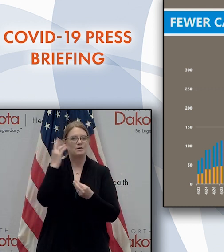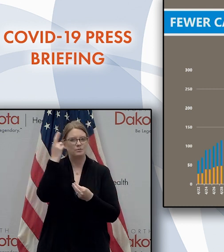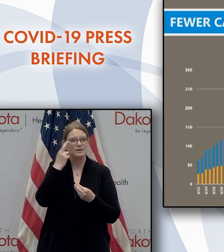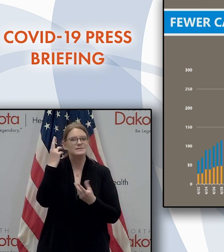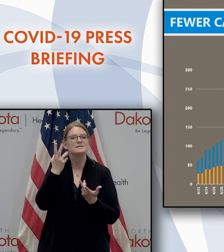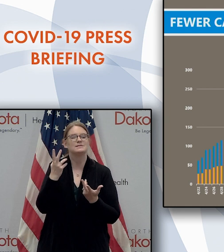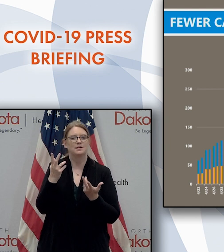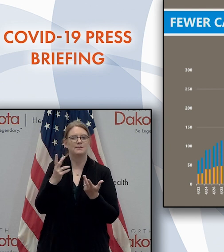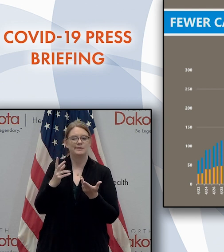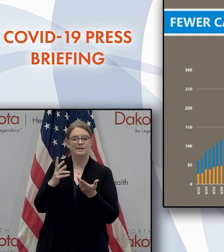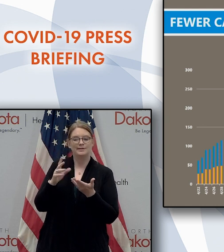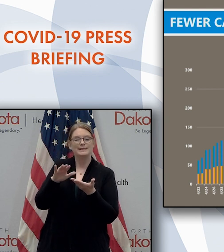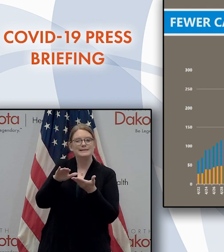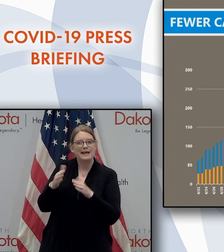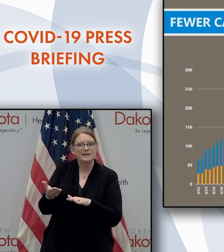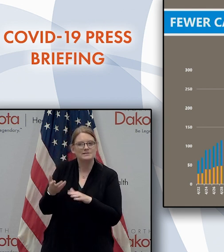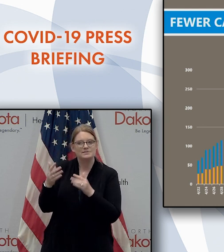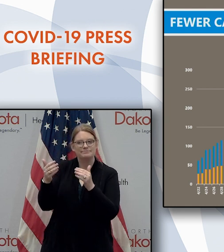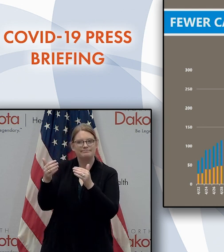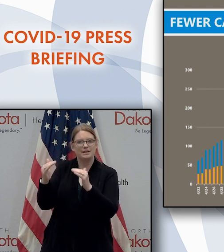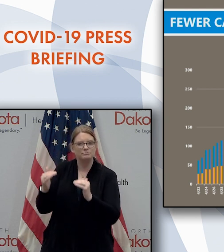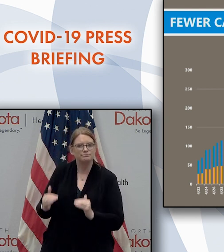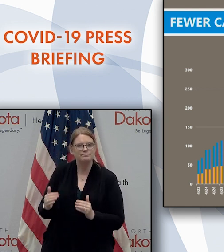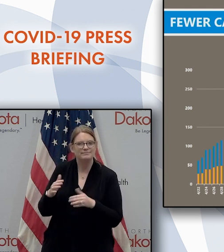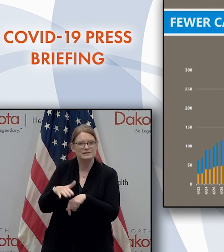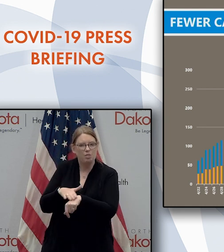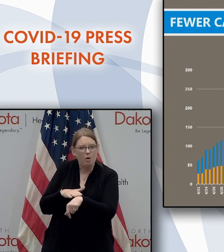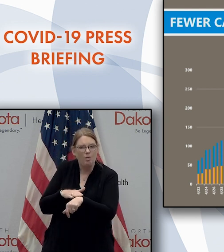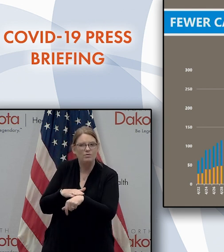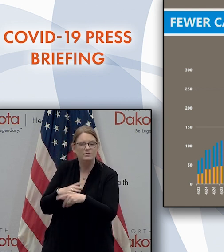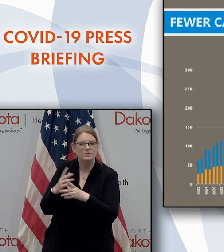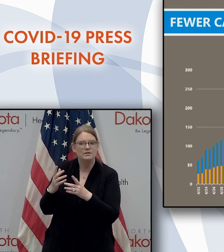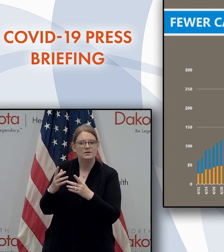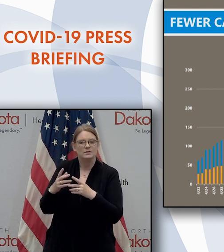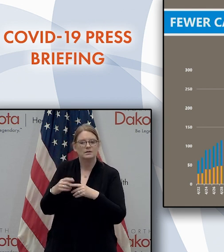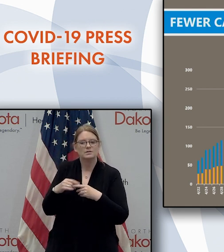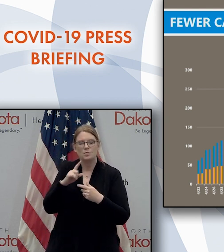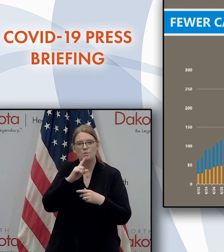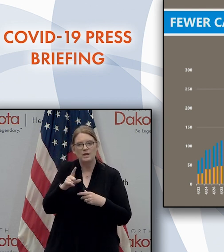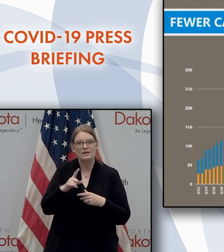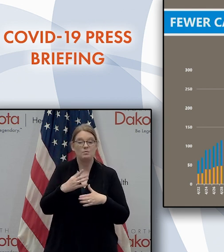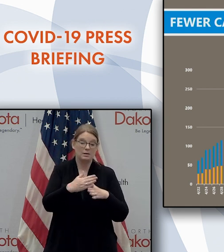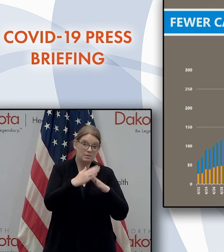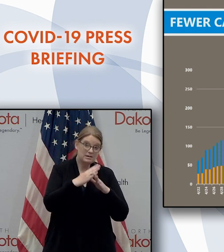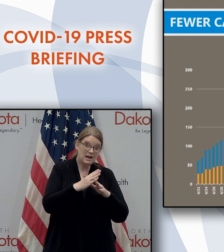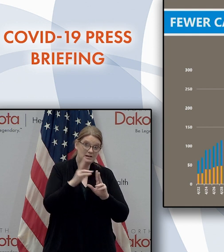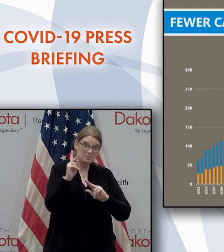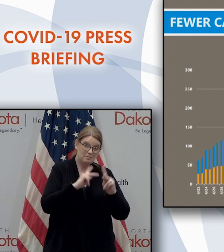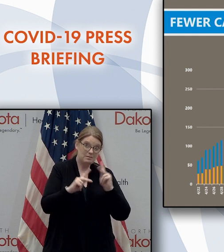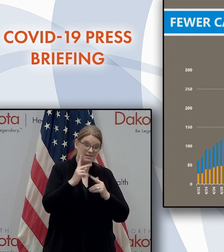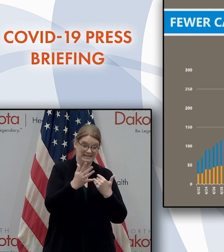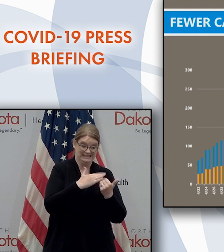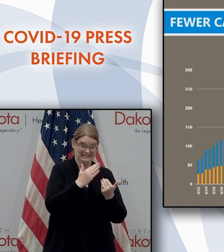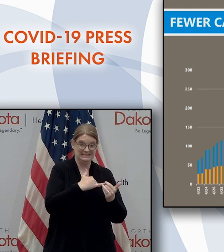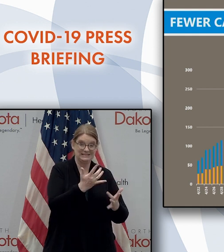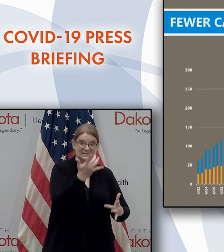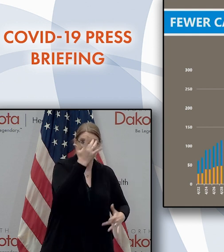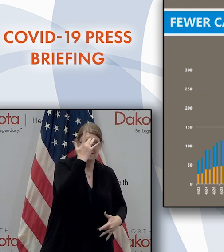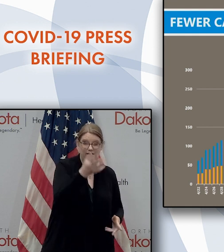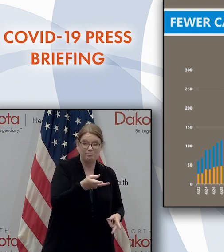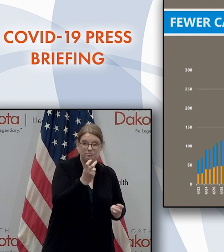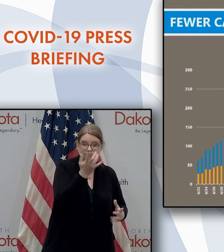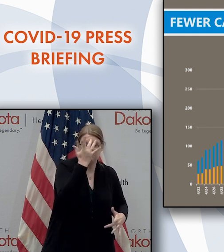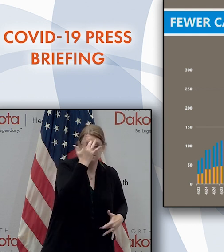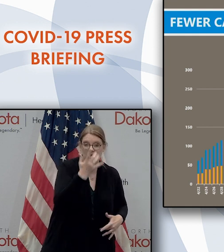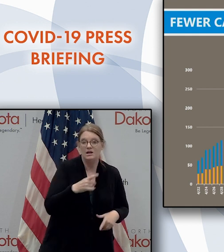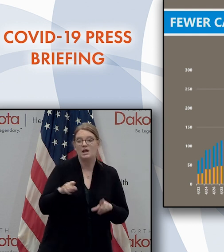even as cases has risen, because we've done a great job of doing two things simultaneously. We've protected those that are most vulnerable, and we've also